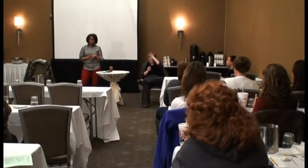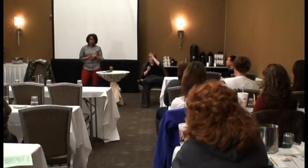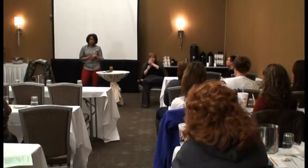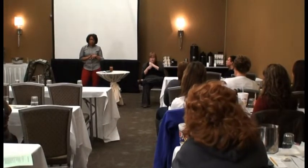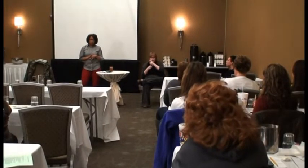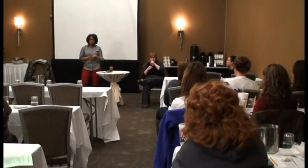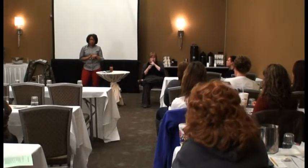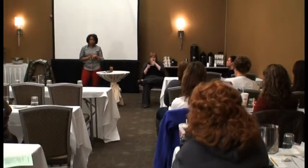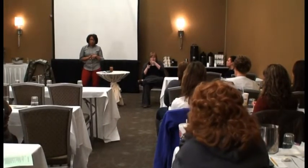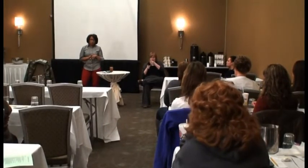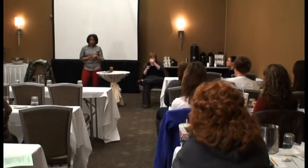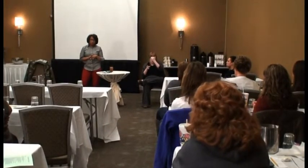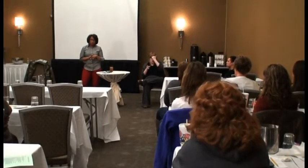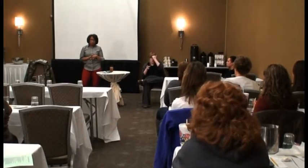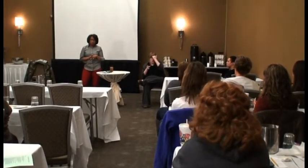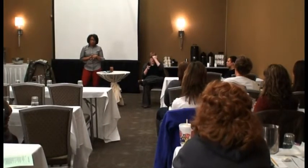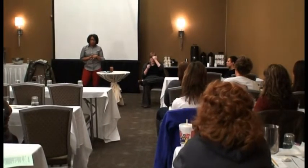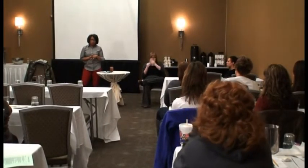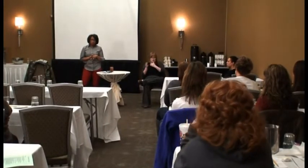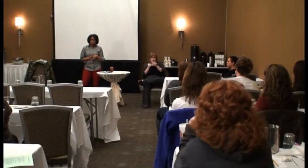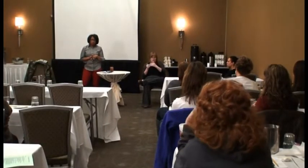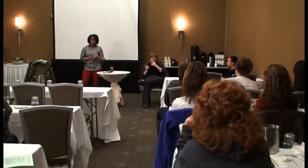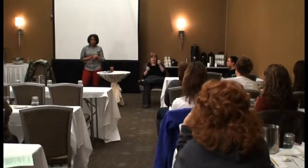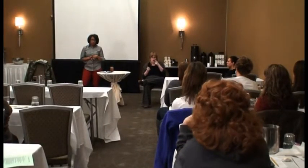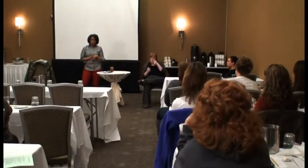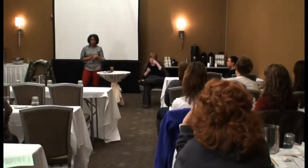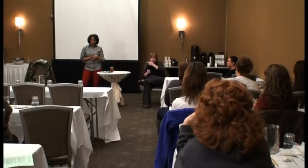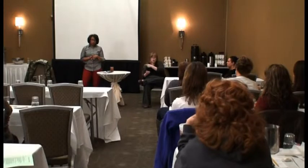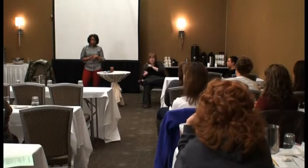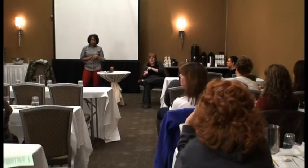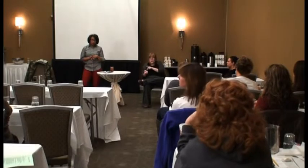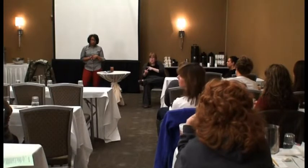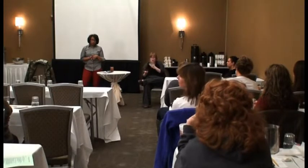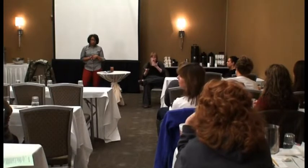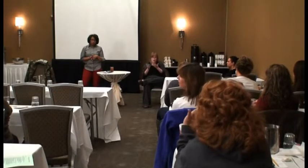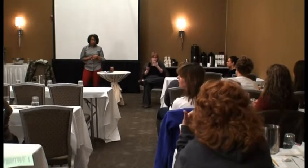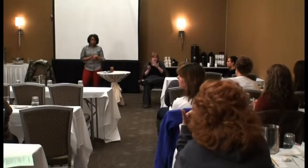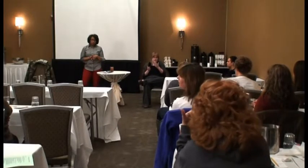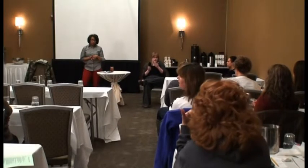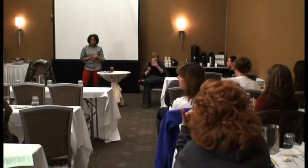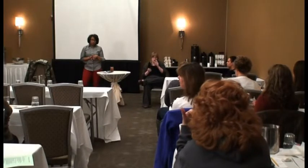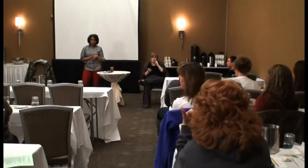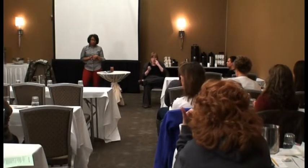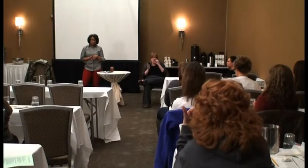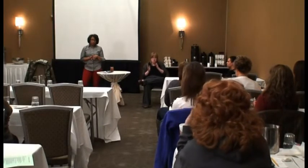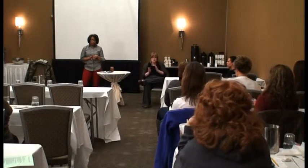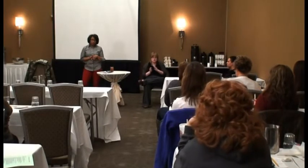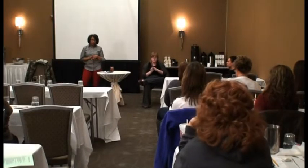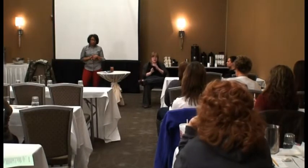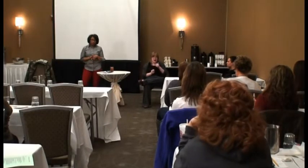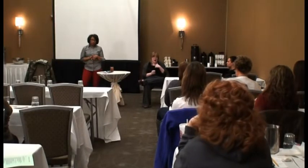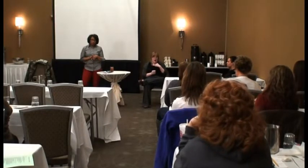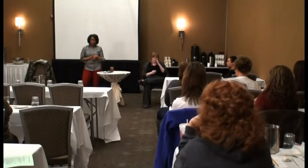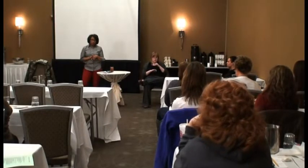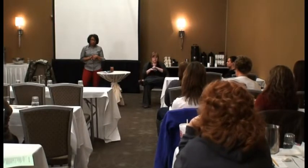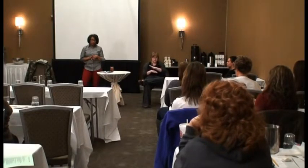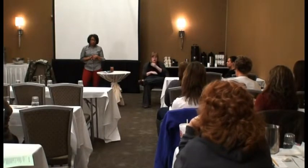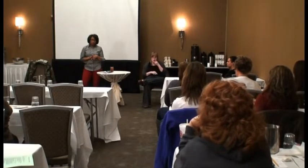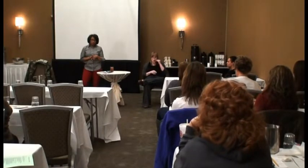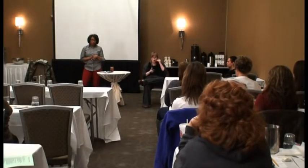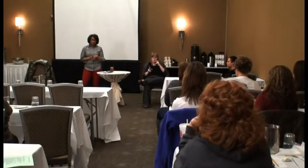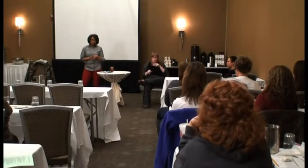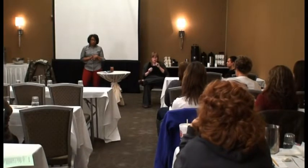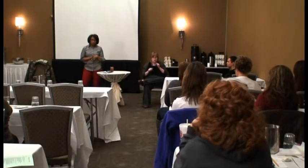the neurologist or, whoever, because they call, I send behavior reports and notes home and I call the parents all the time. And sometimes it's